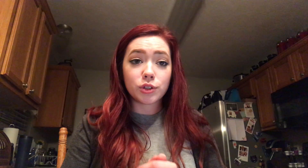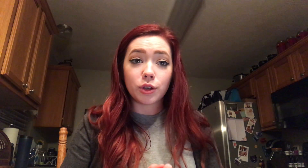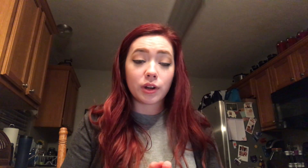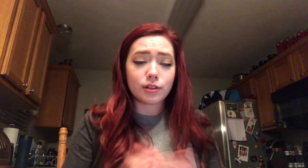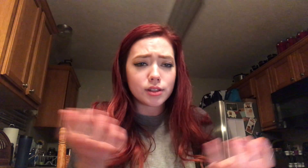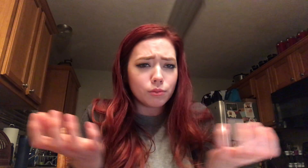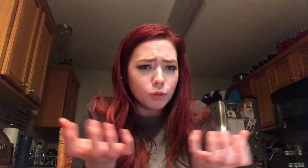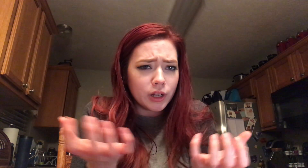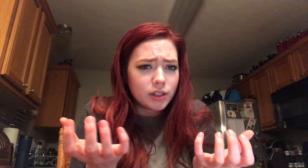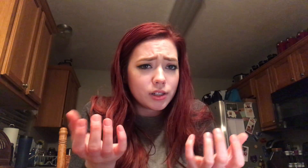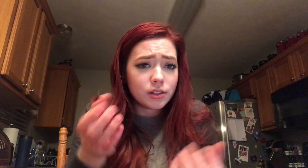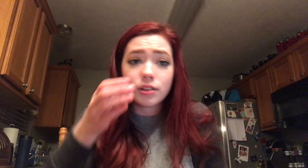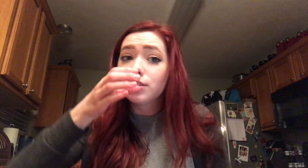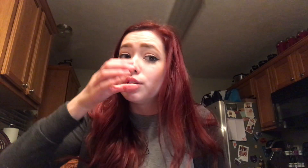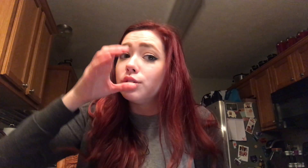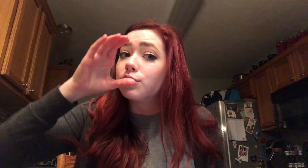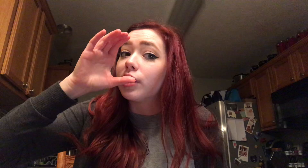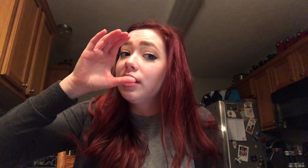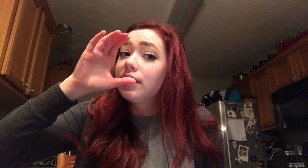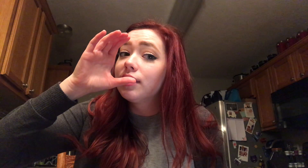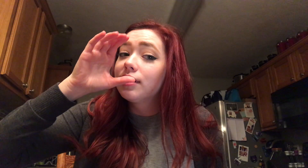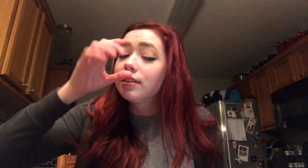So you could ask them what to drink,